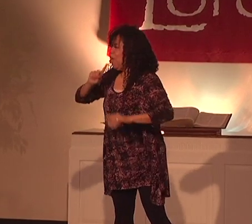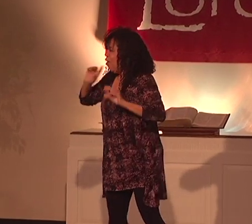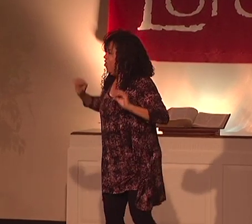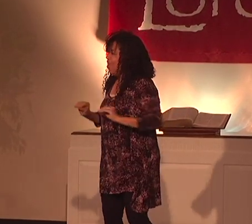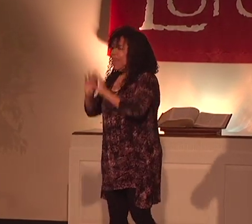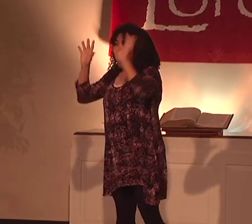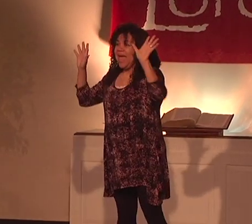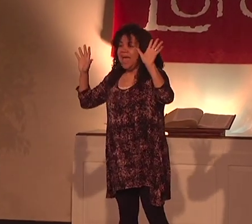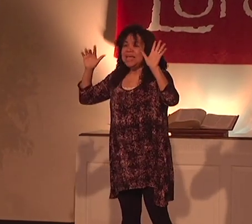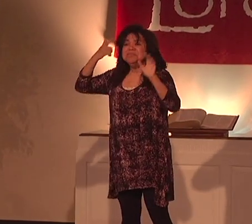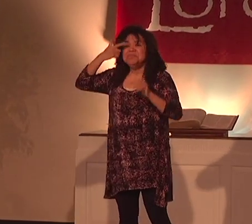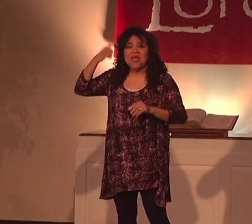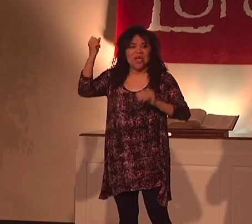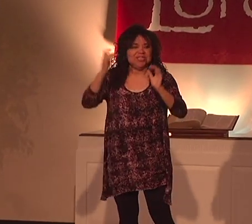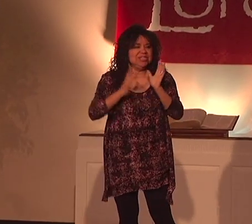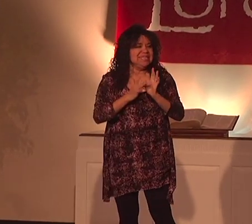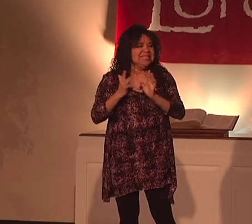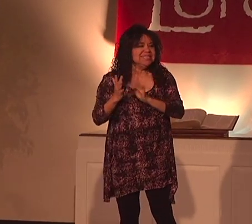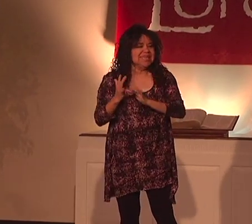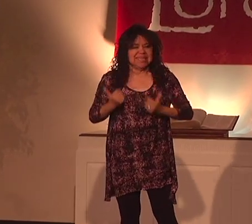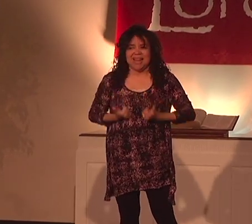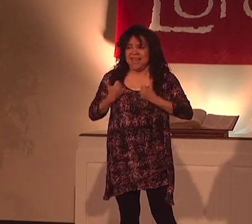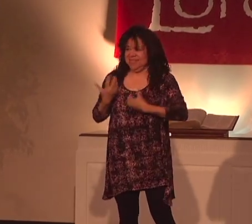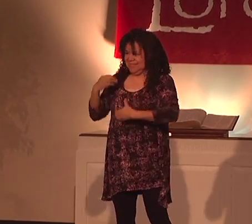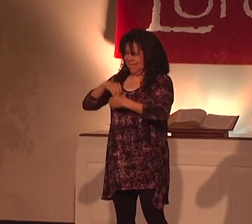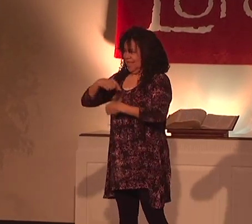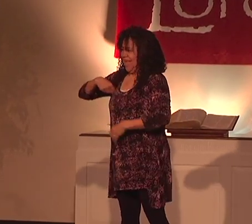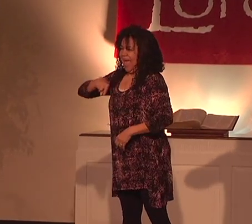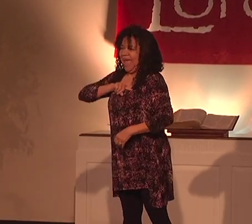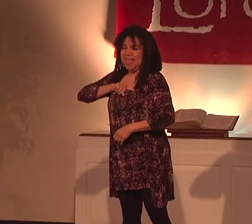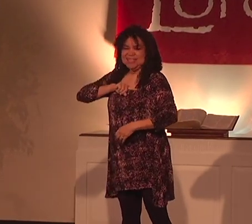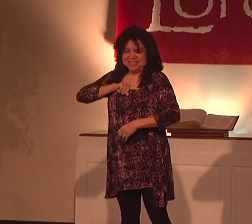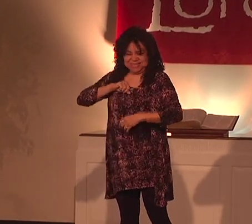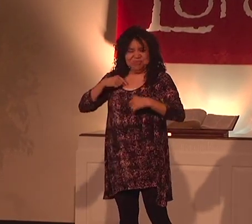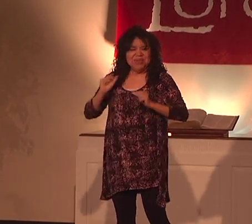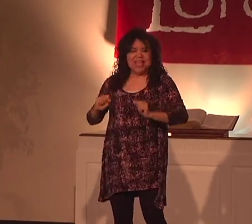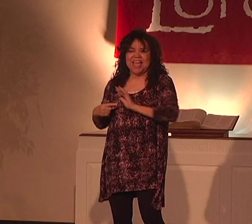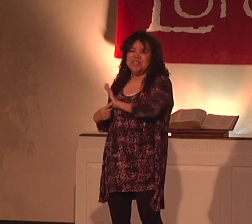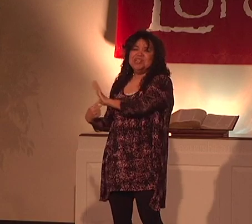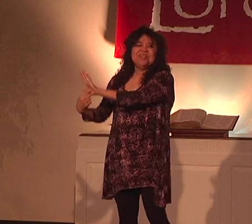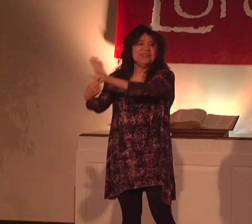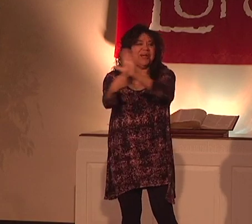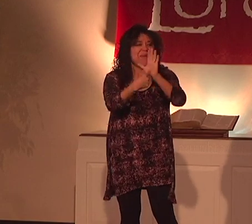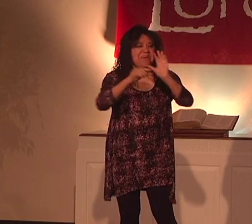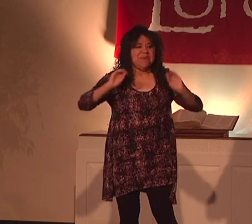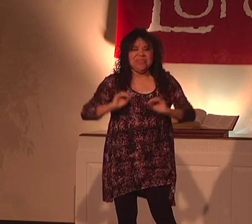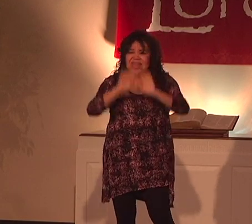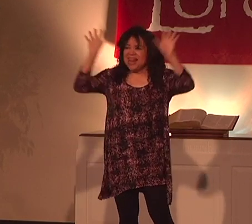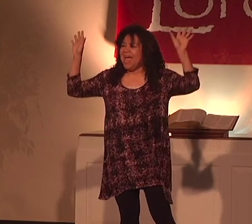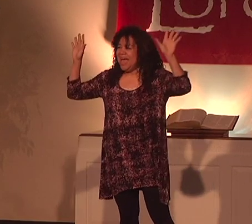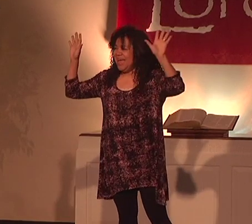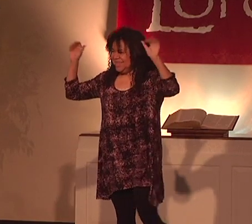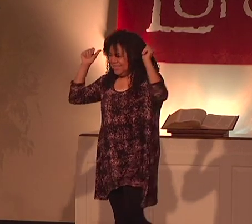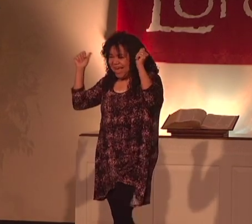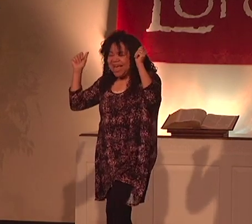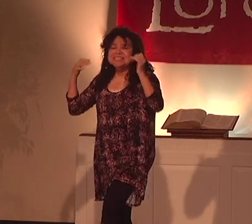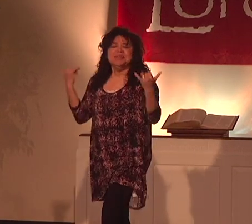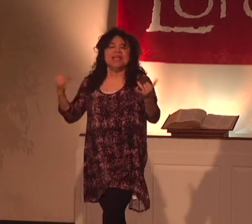We are the light because of Jesus, he lives within us, so that we can show that light to